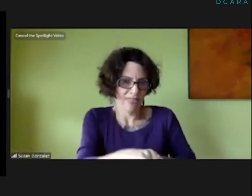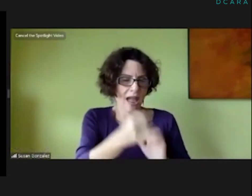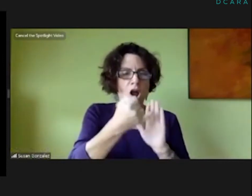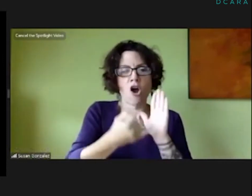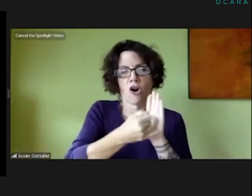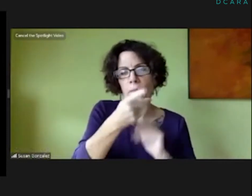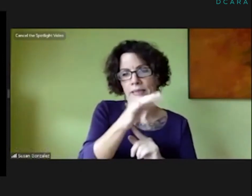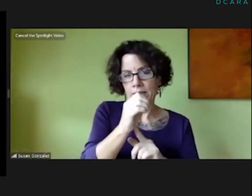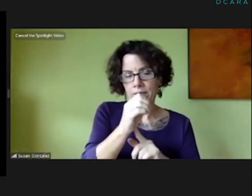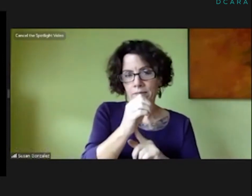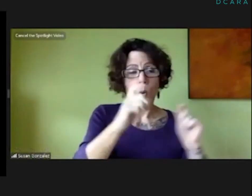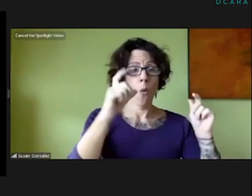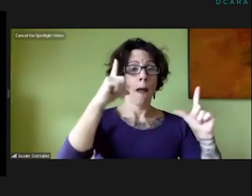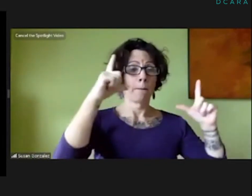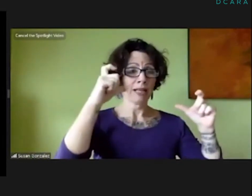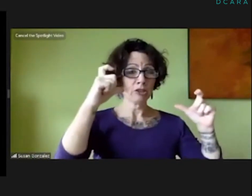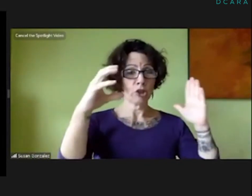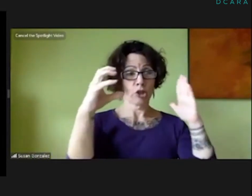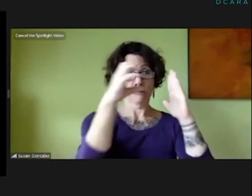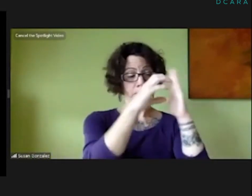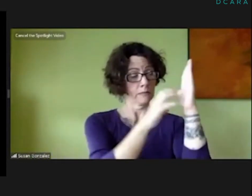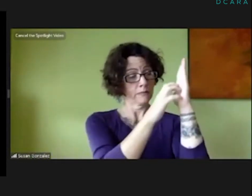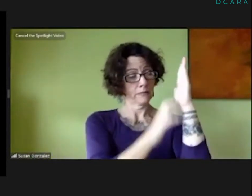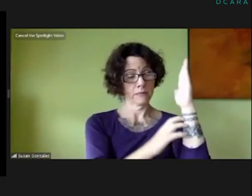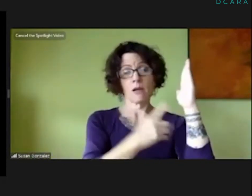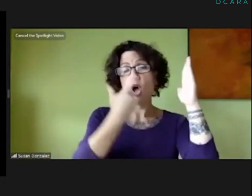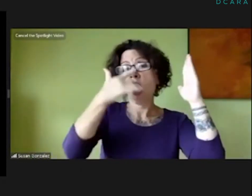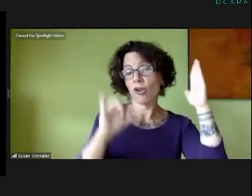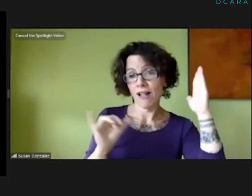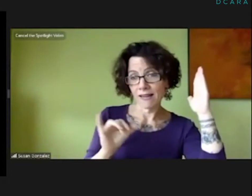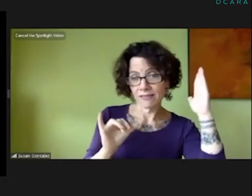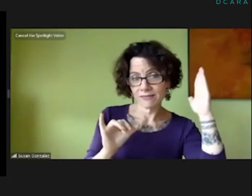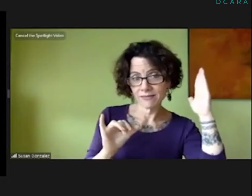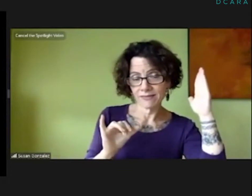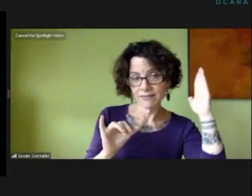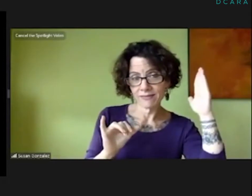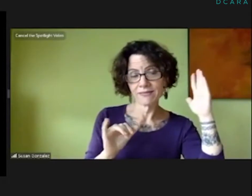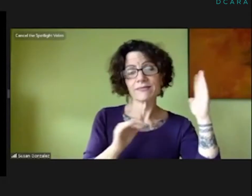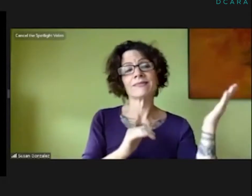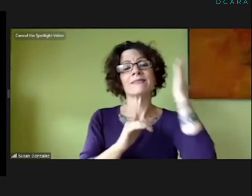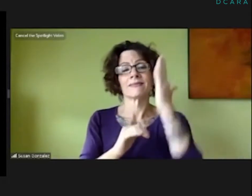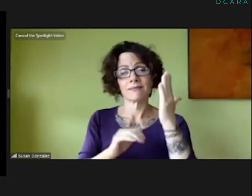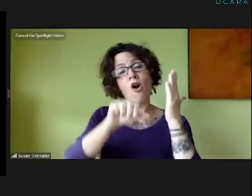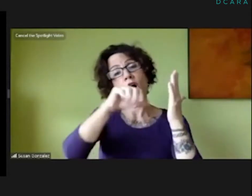Seriously, every art piece that they own, they photographed, plus a description of what the art piece